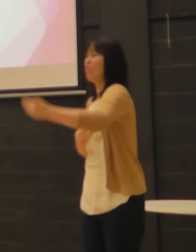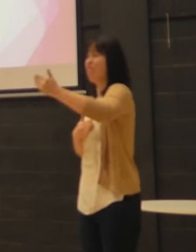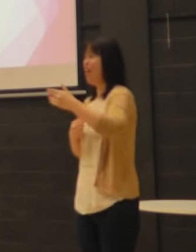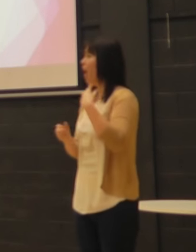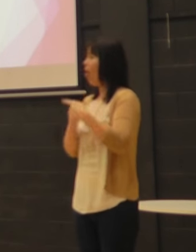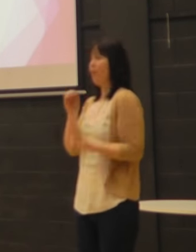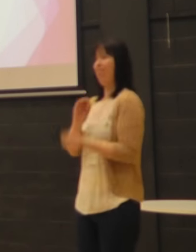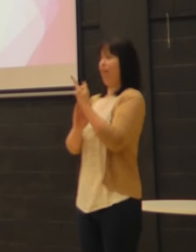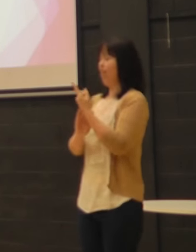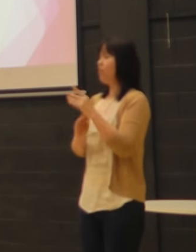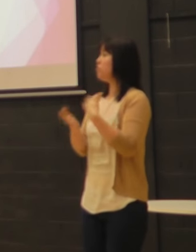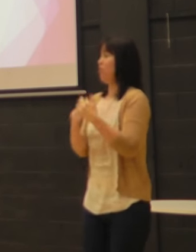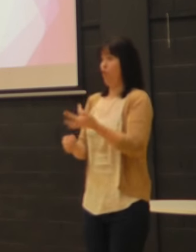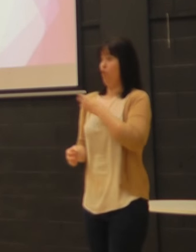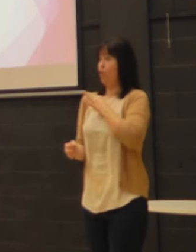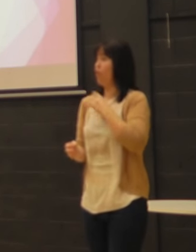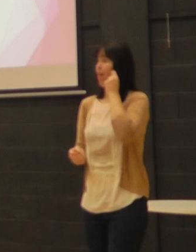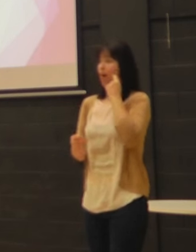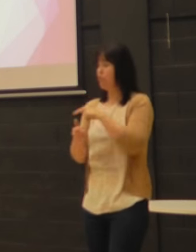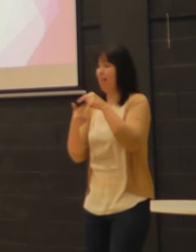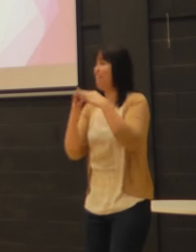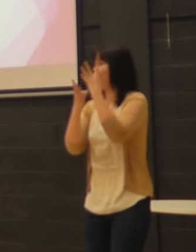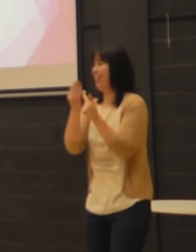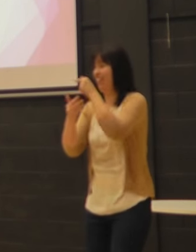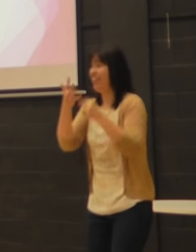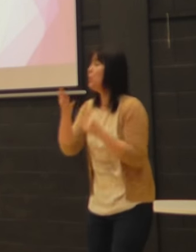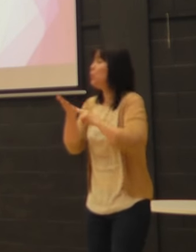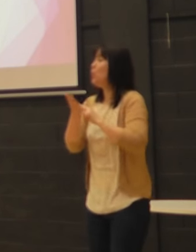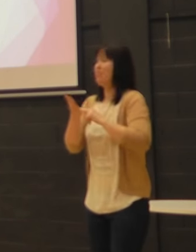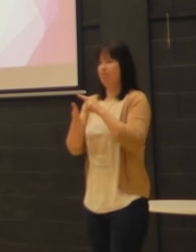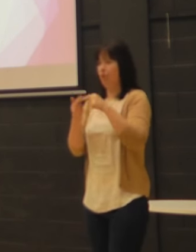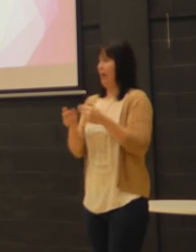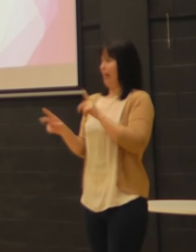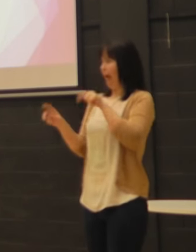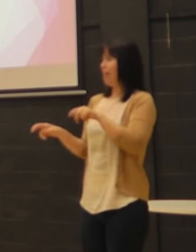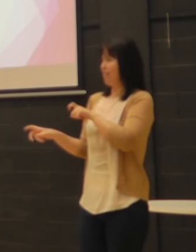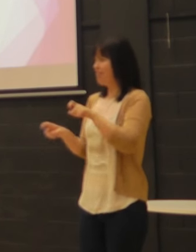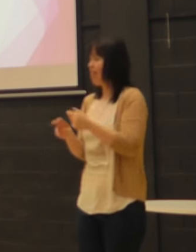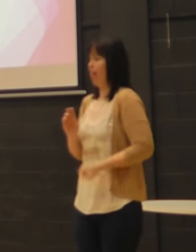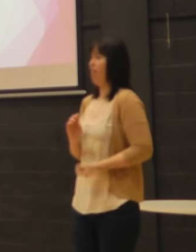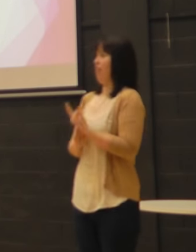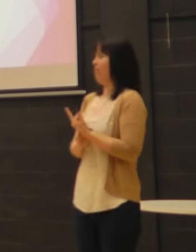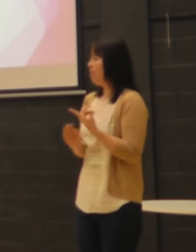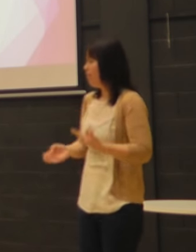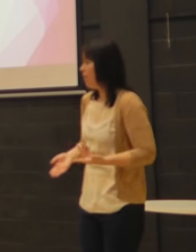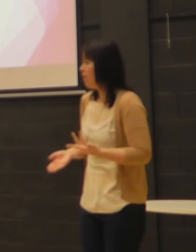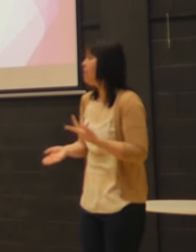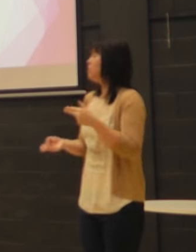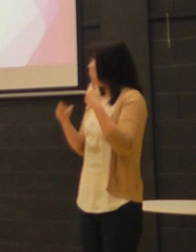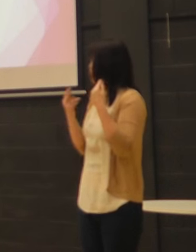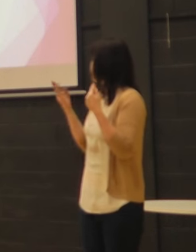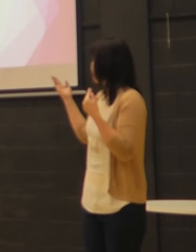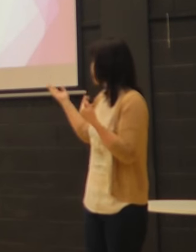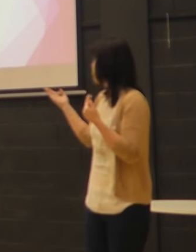no matter how good contraception services are. Okay, and we believe that the only person who should give consent is a woman,